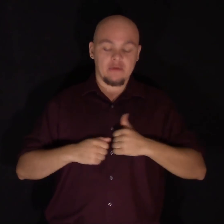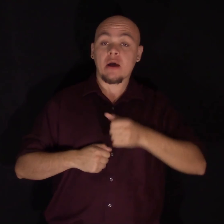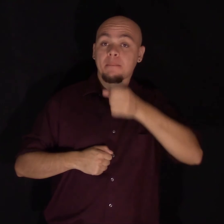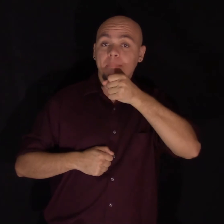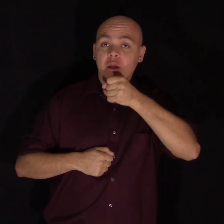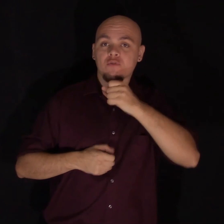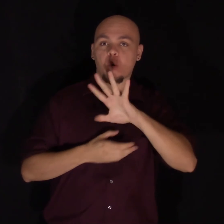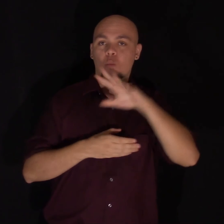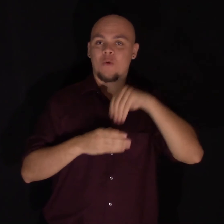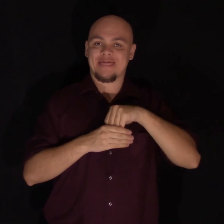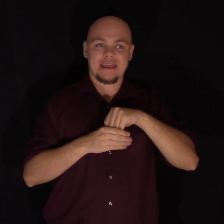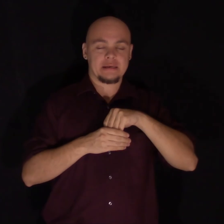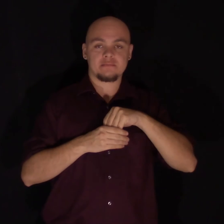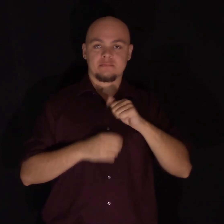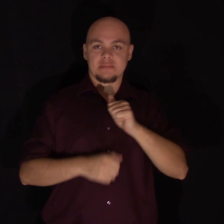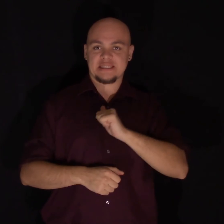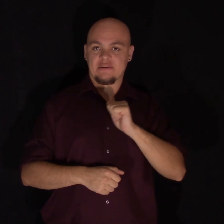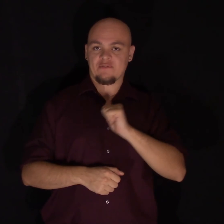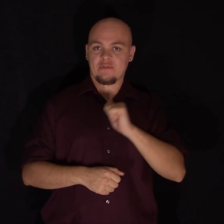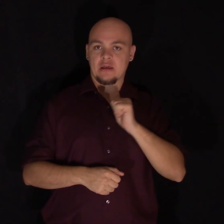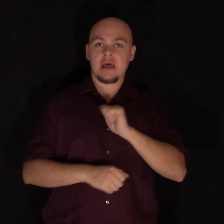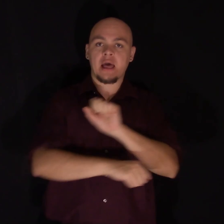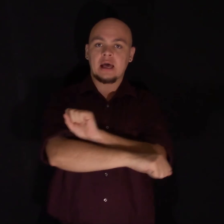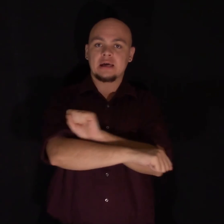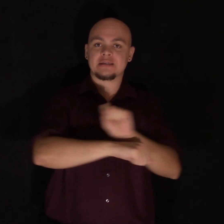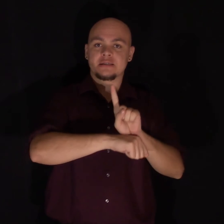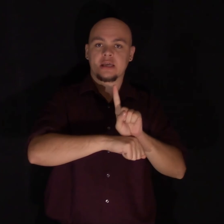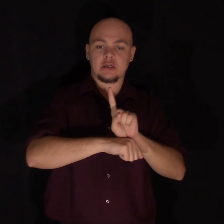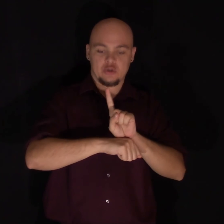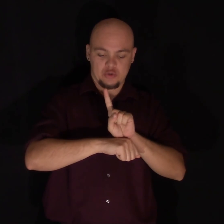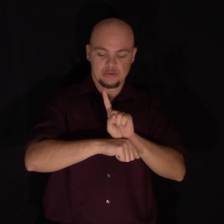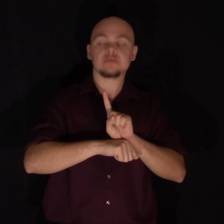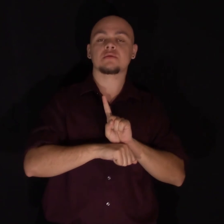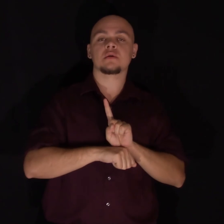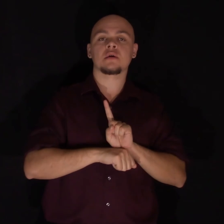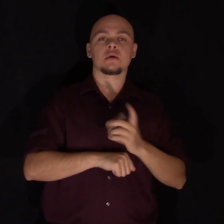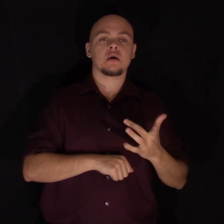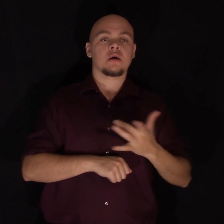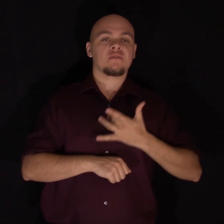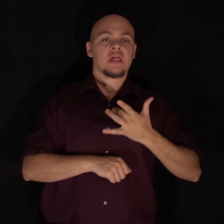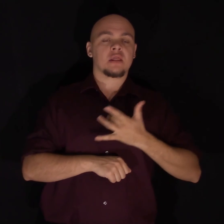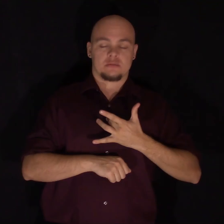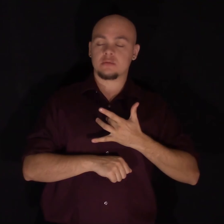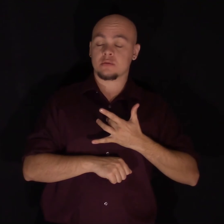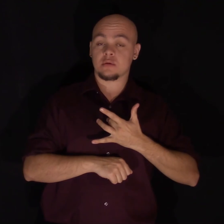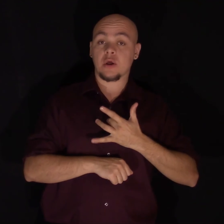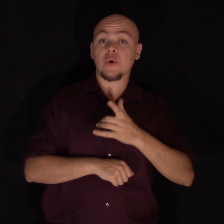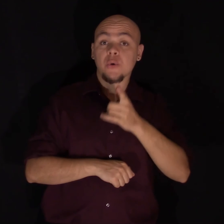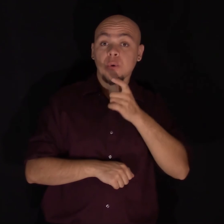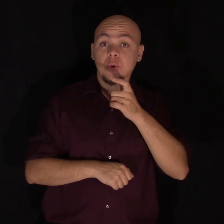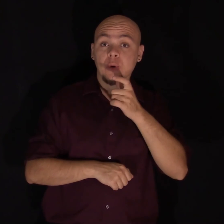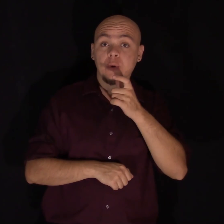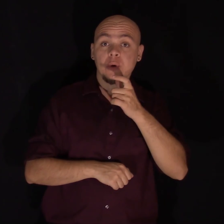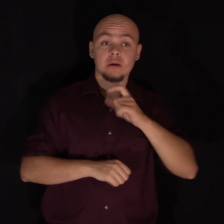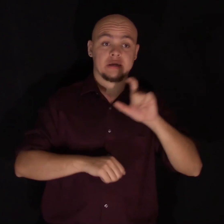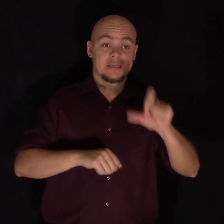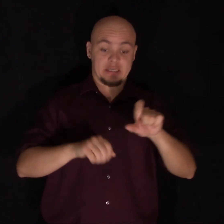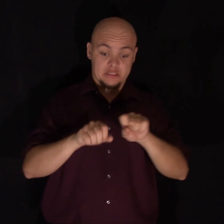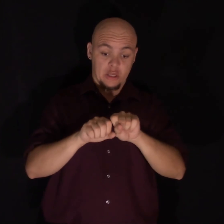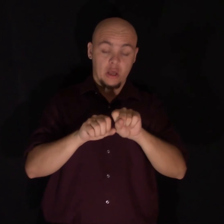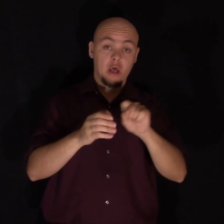under my tongue, a stage on the underside of my inhibition. Because who has to have a soapbox